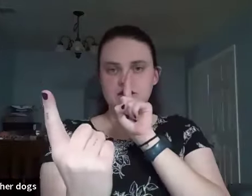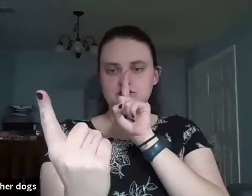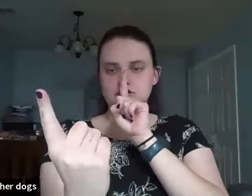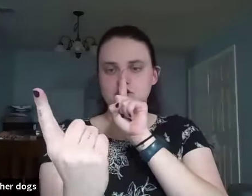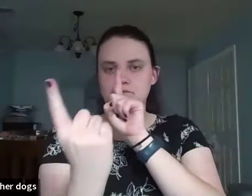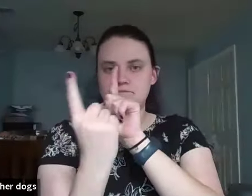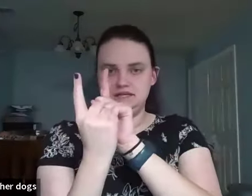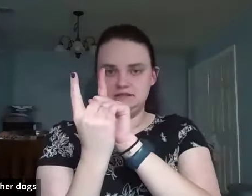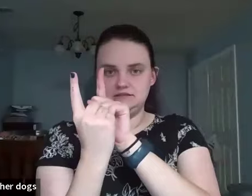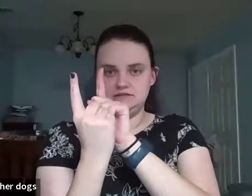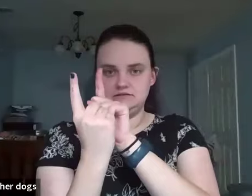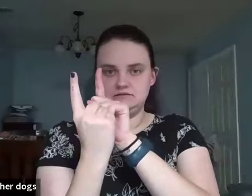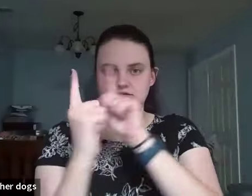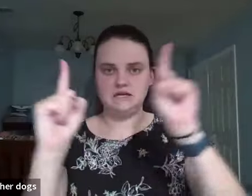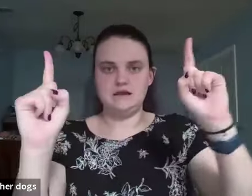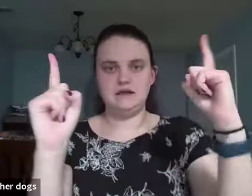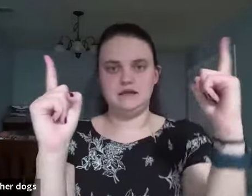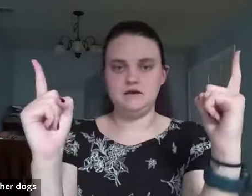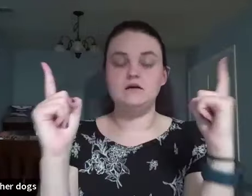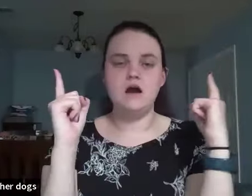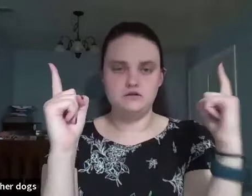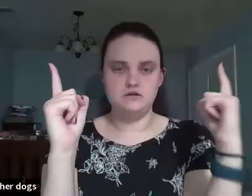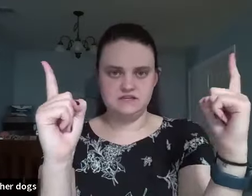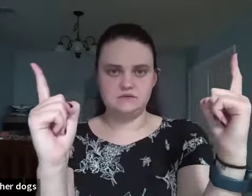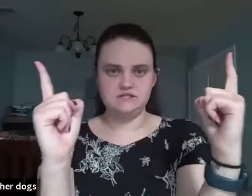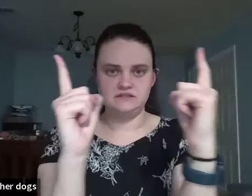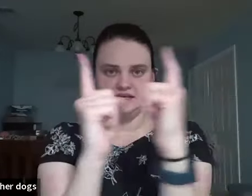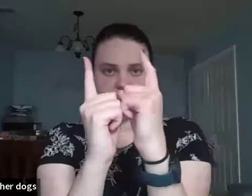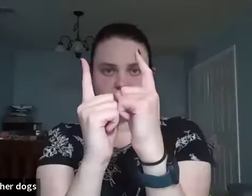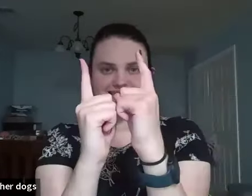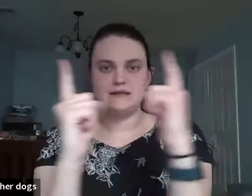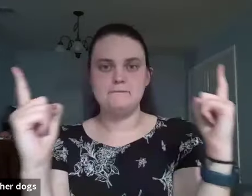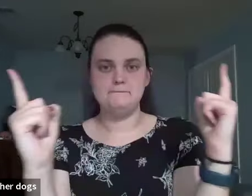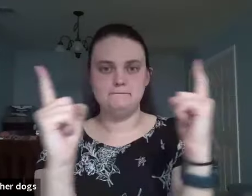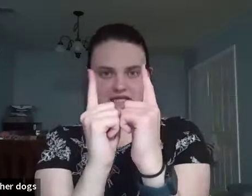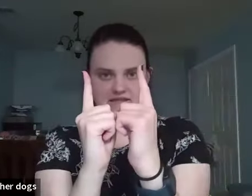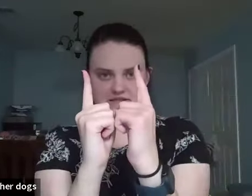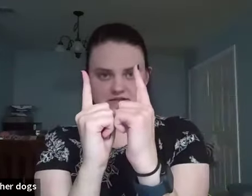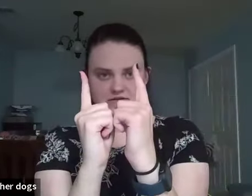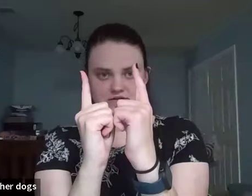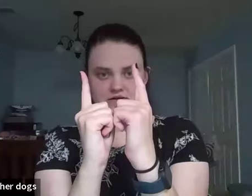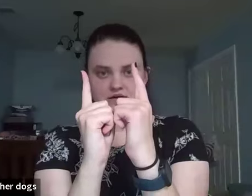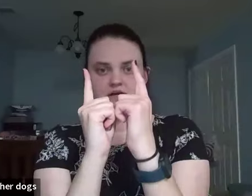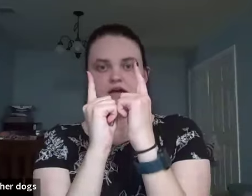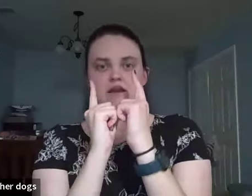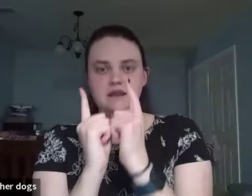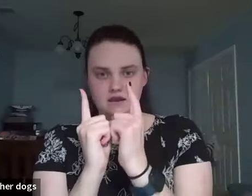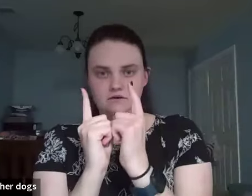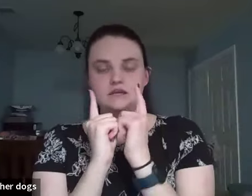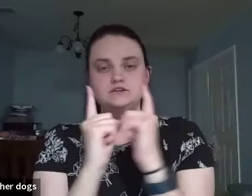and you're gonna go meet. And I'll turn it sideways so you can see. I'm doing this, meet. Now,